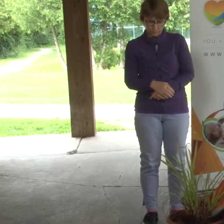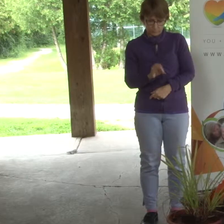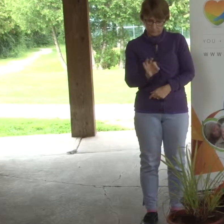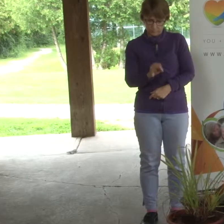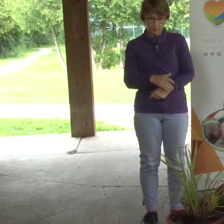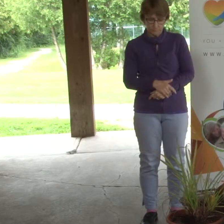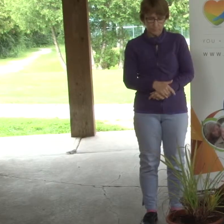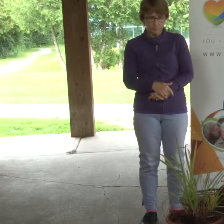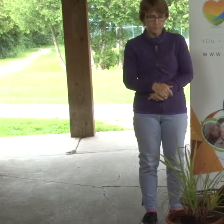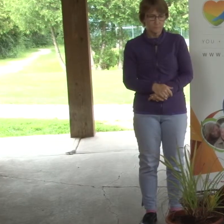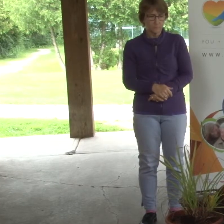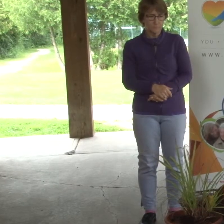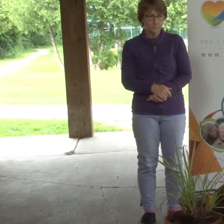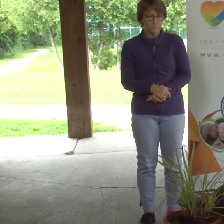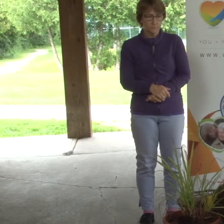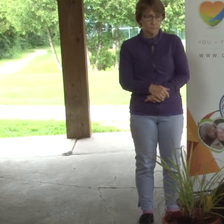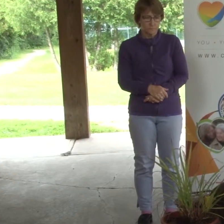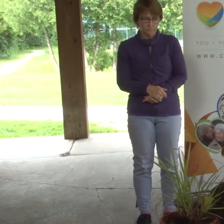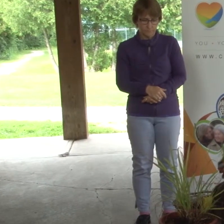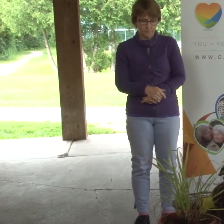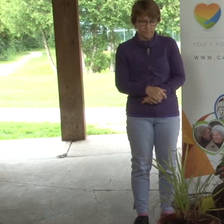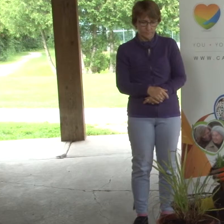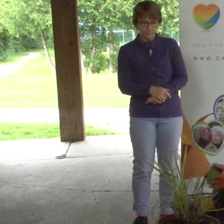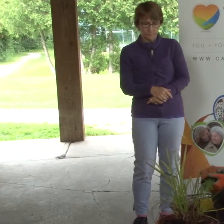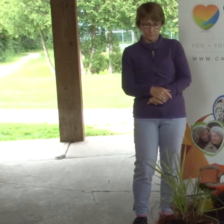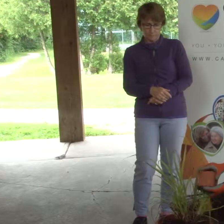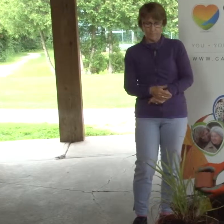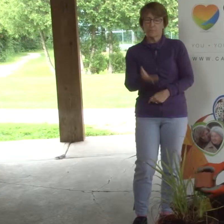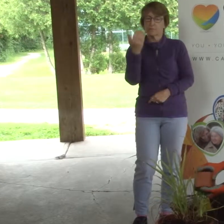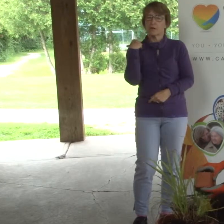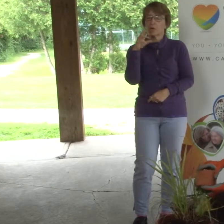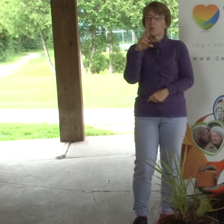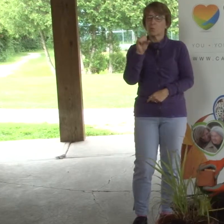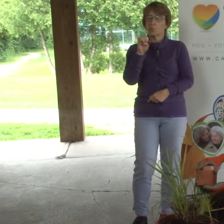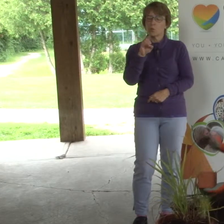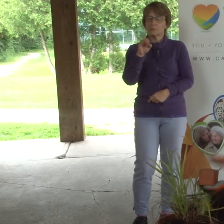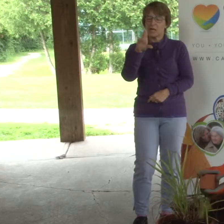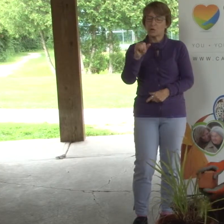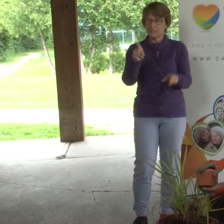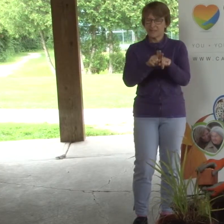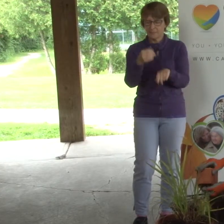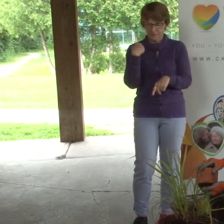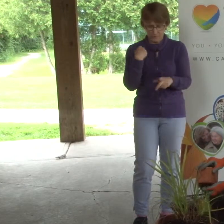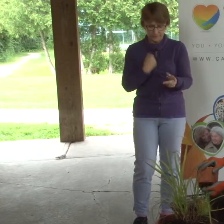Okay. We can take this rosemary that we were working with earlier.